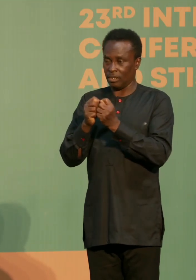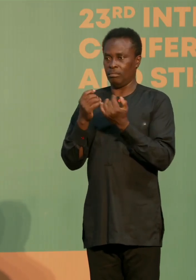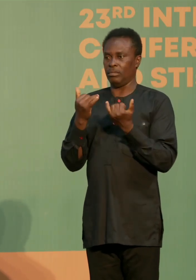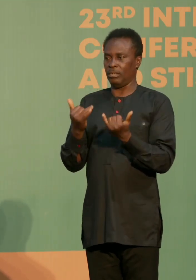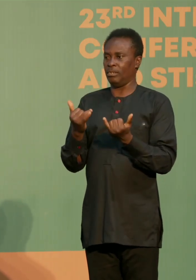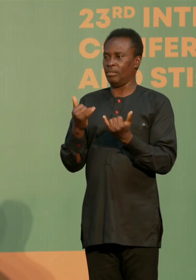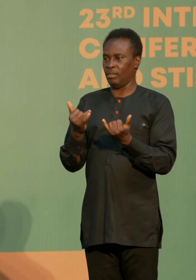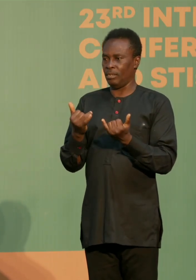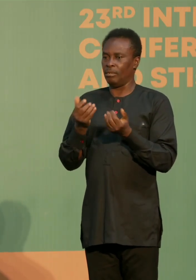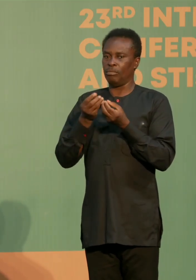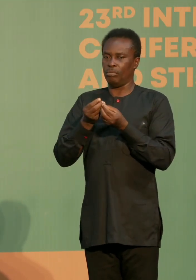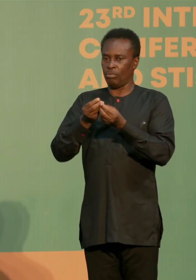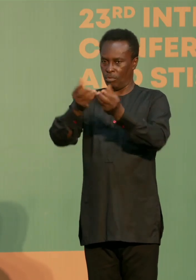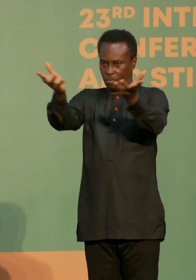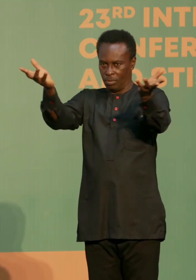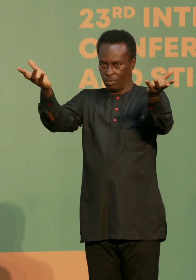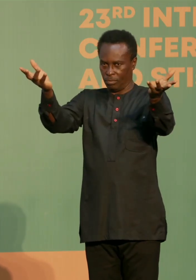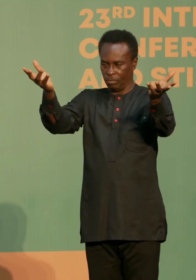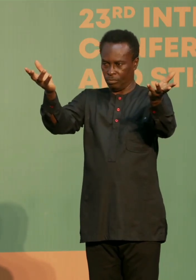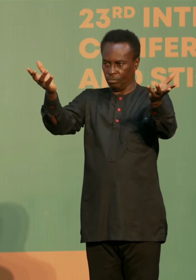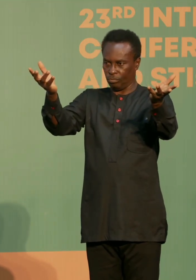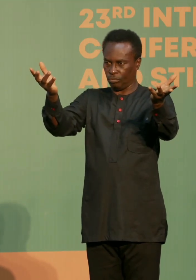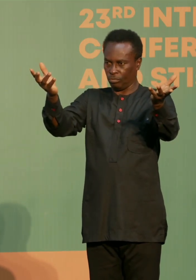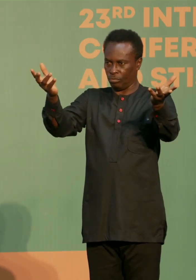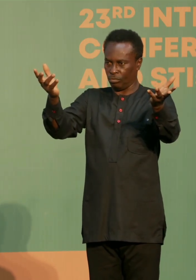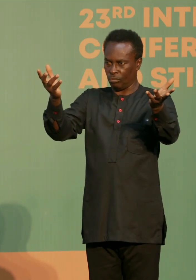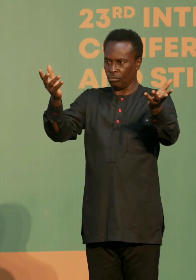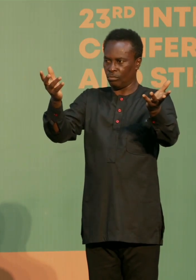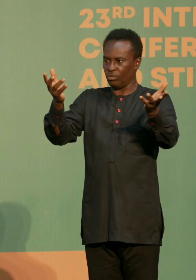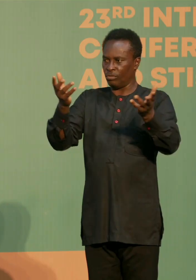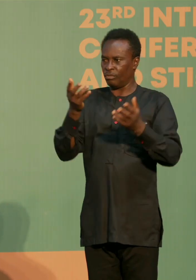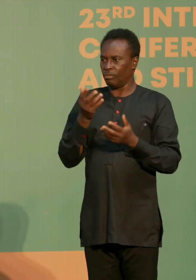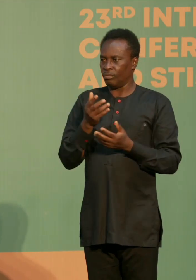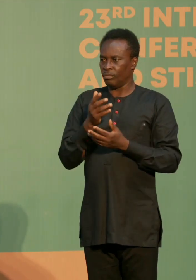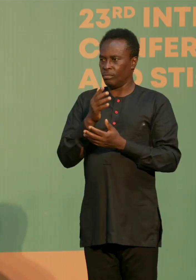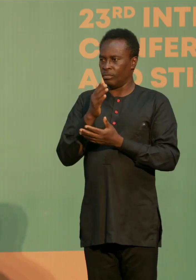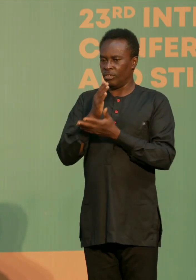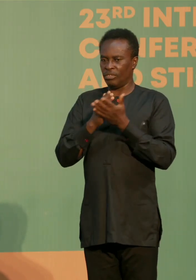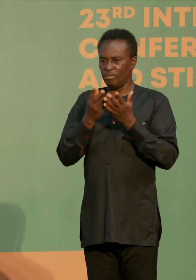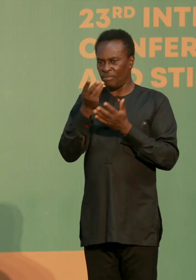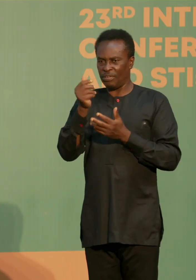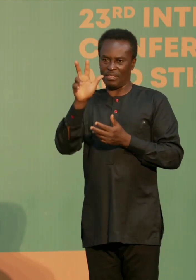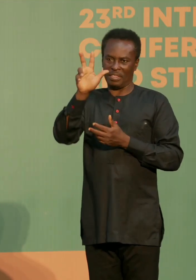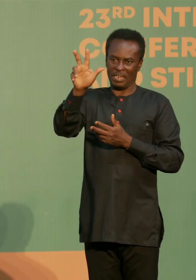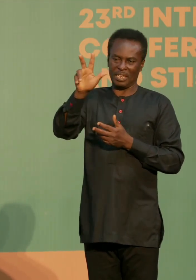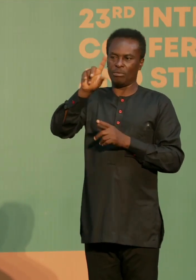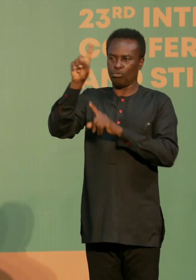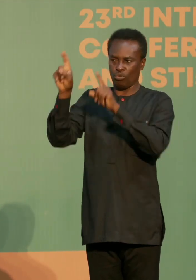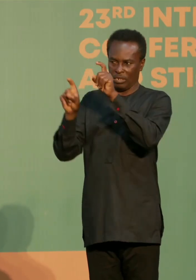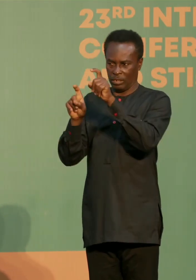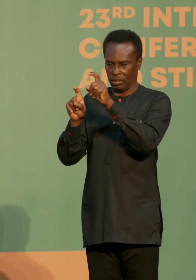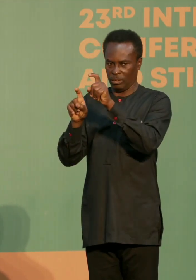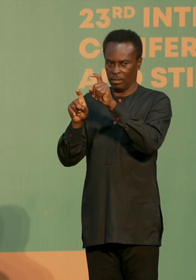Now the floor is for you. We're going to take 3